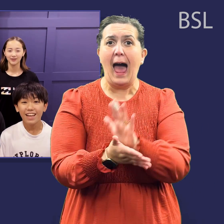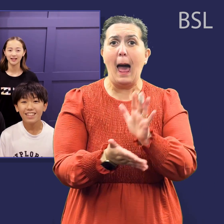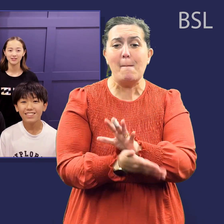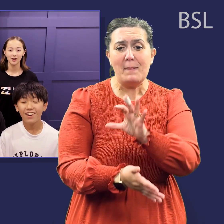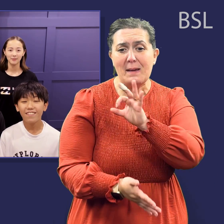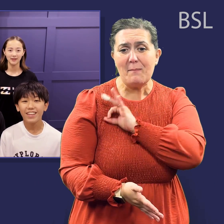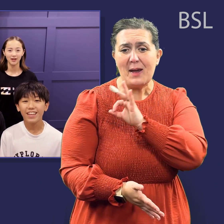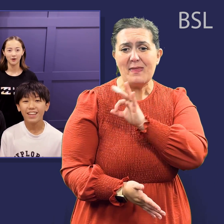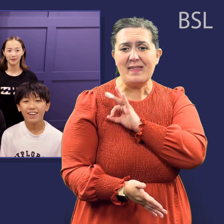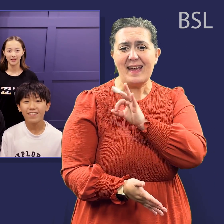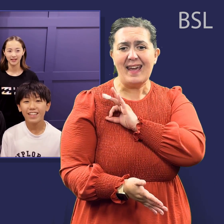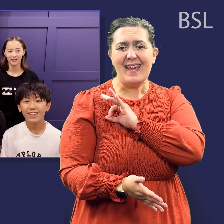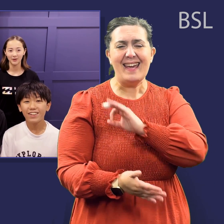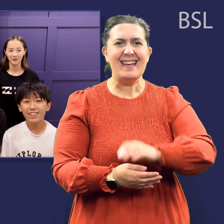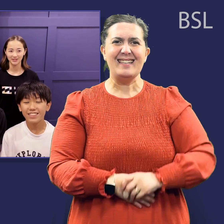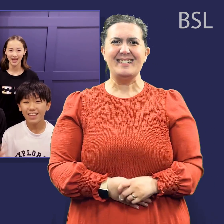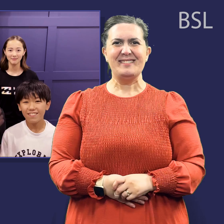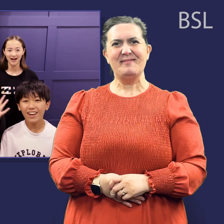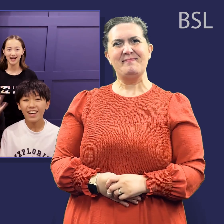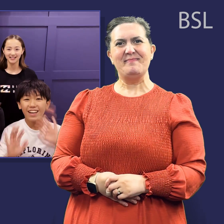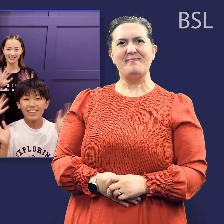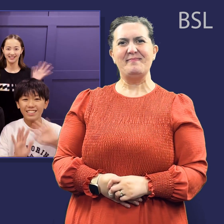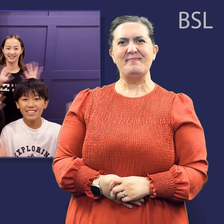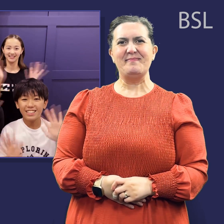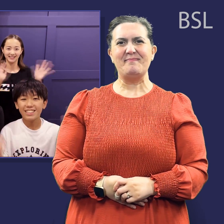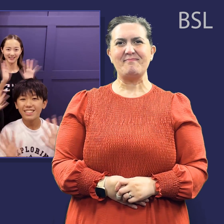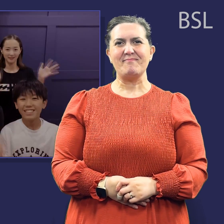aishimasu. Otanjoubi, omedetou